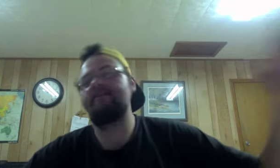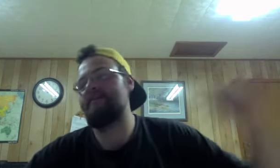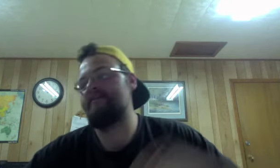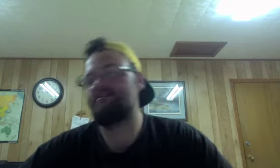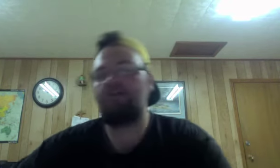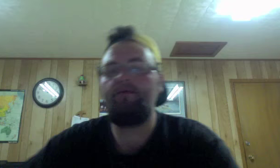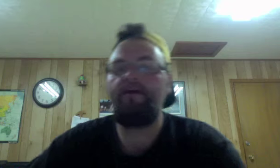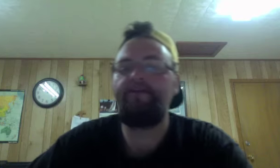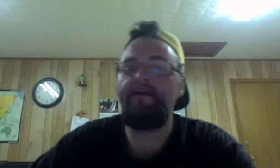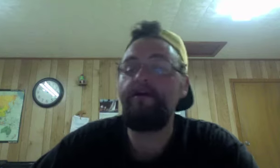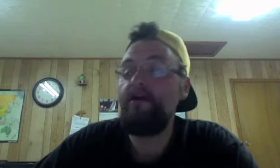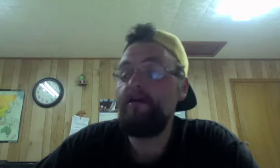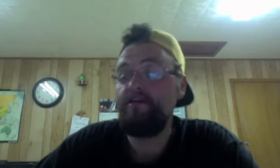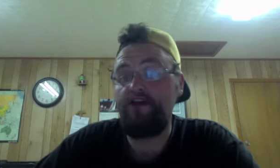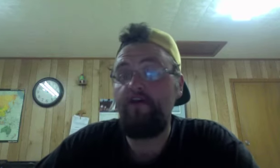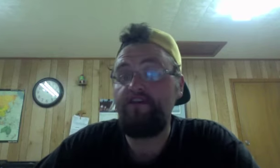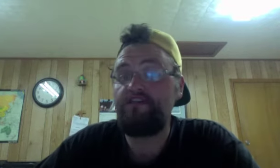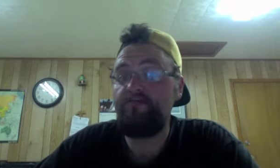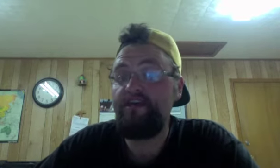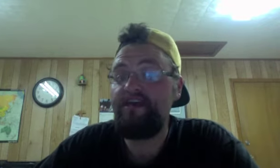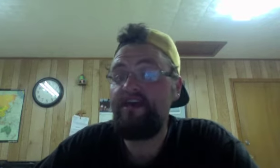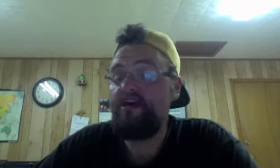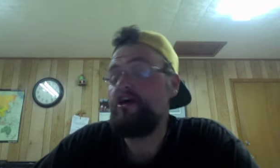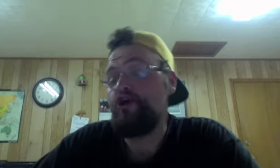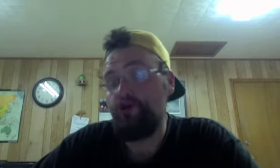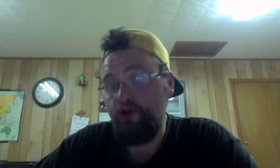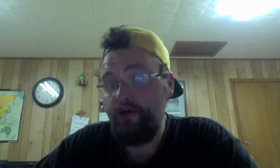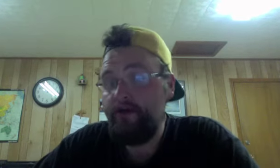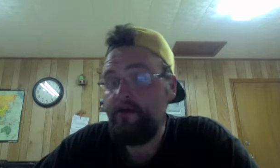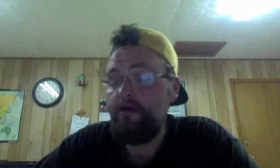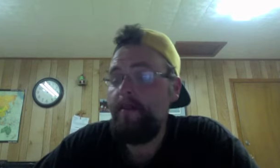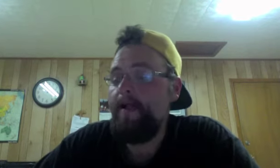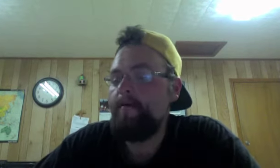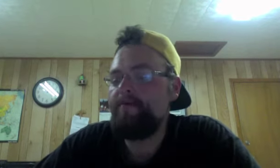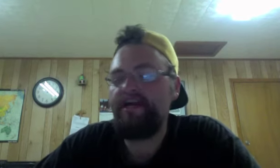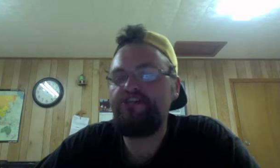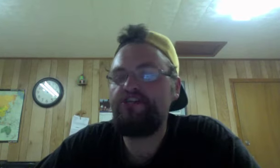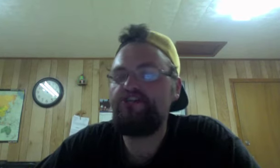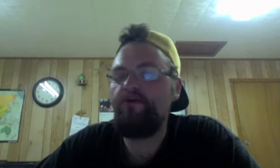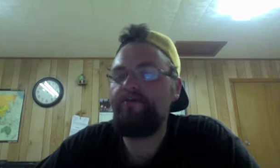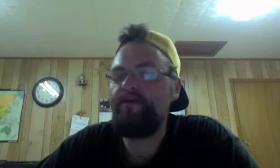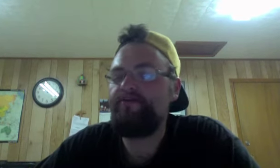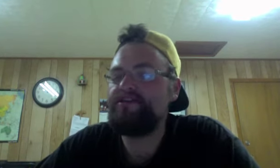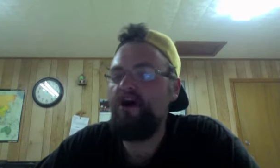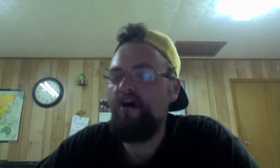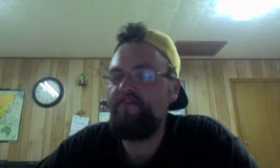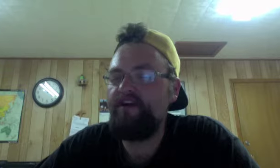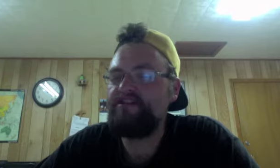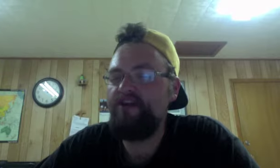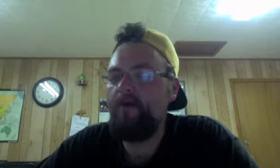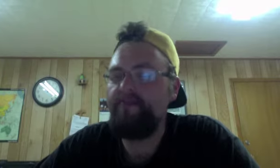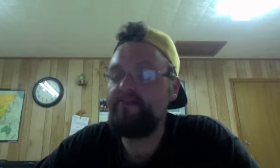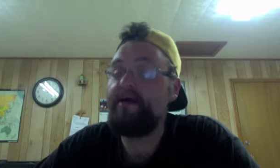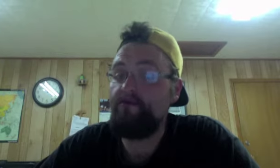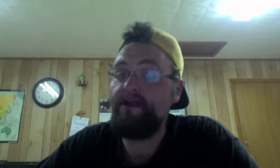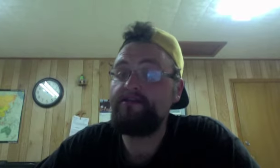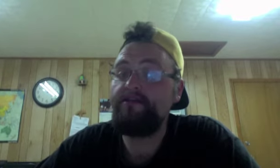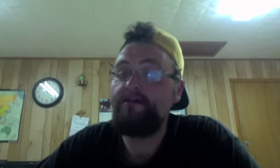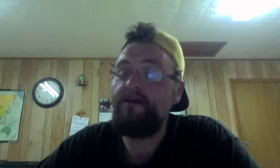level I think this offense could be good but I just don't think with this offense not being that great and the